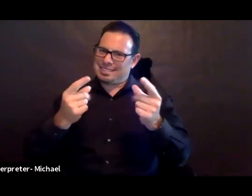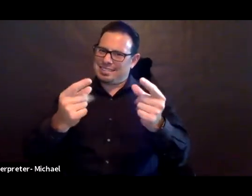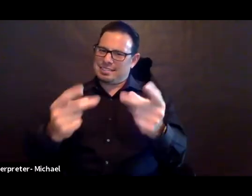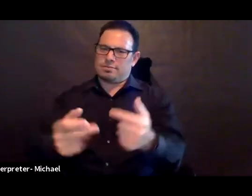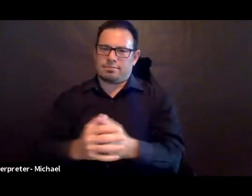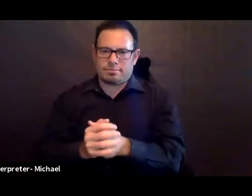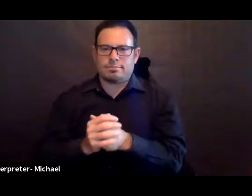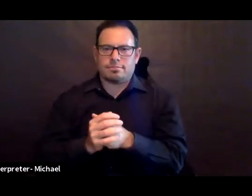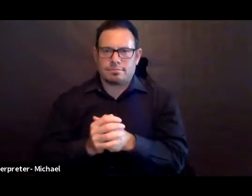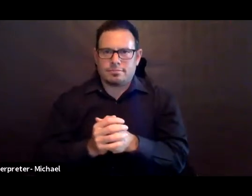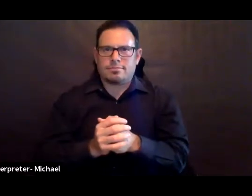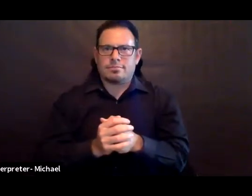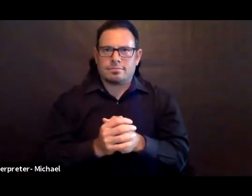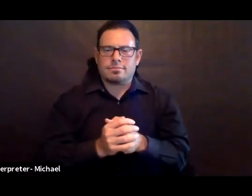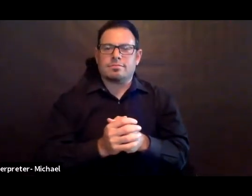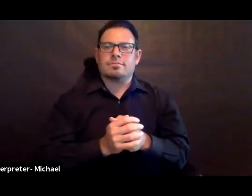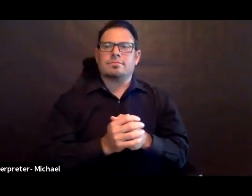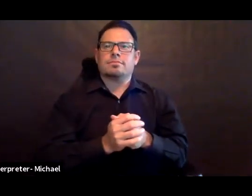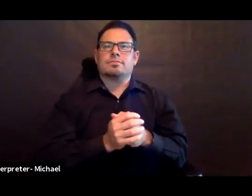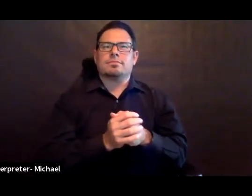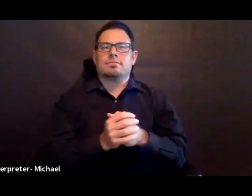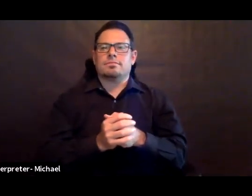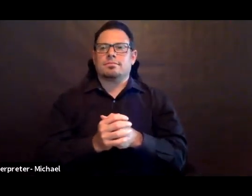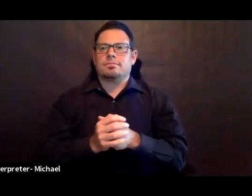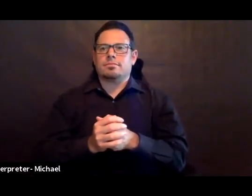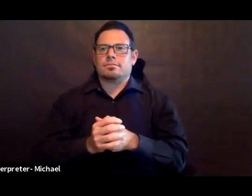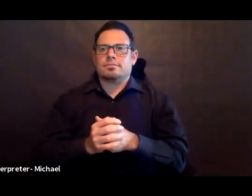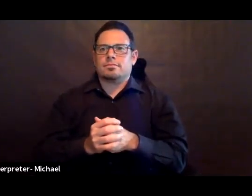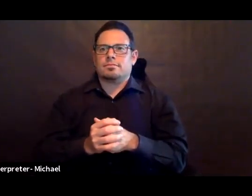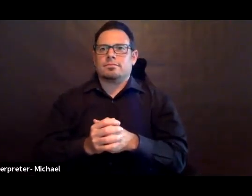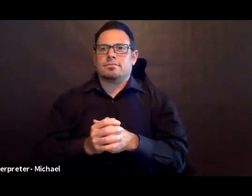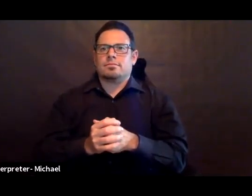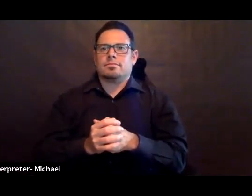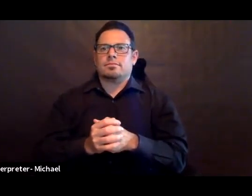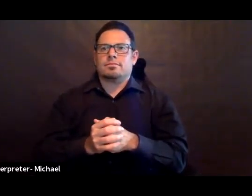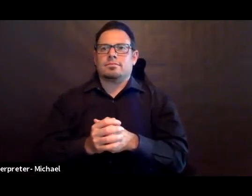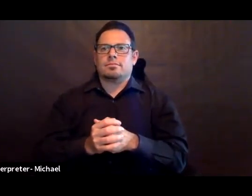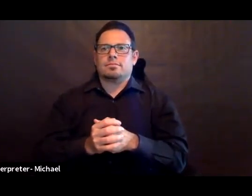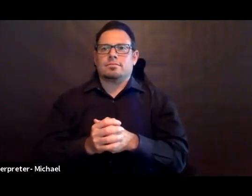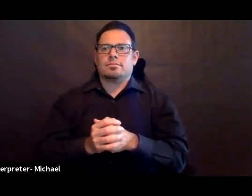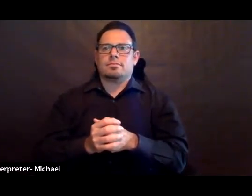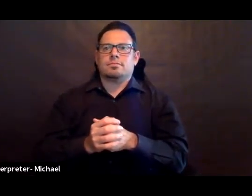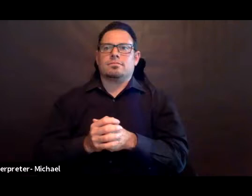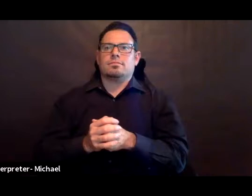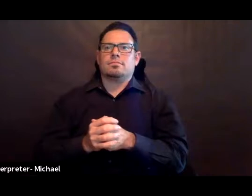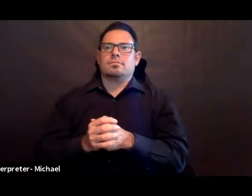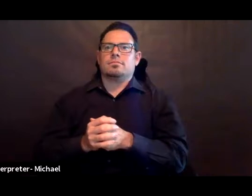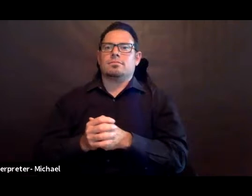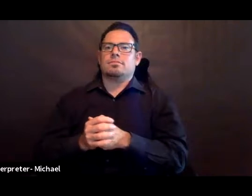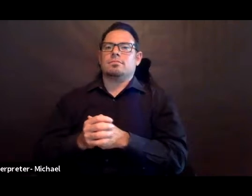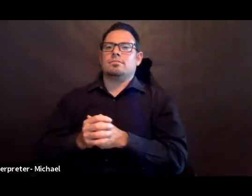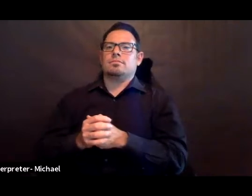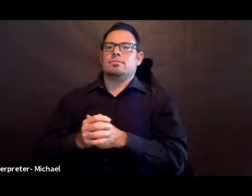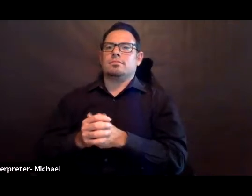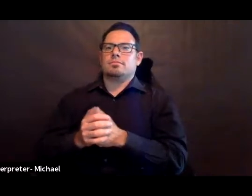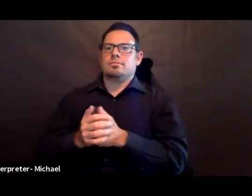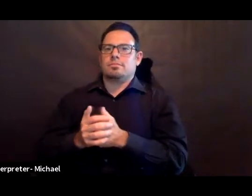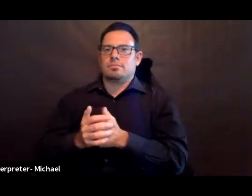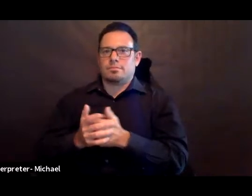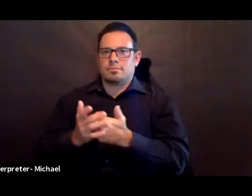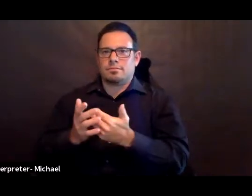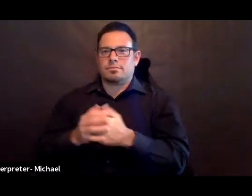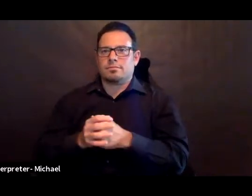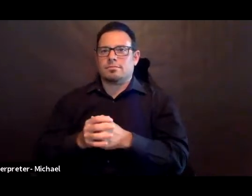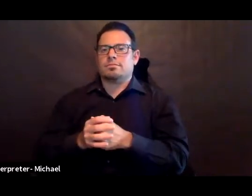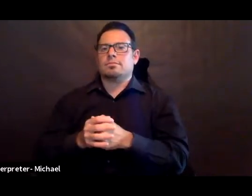kind of overcome the walls of defense, or whether we can build those walls, higher to make sure that doesn't happen, which is certainly